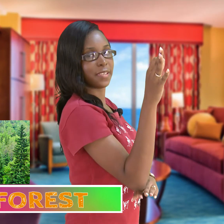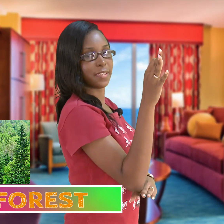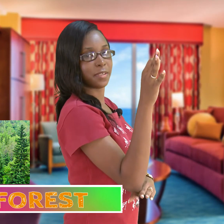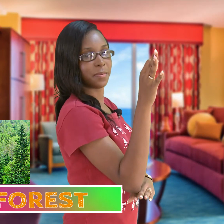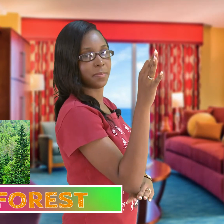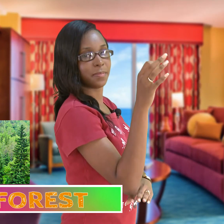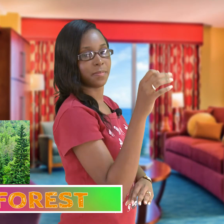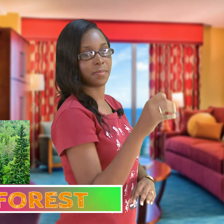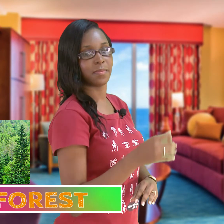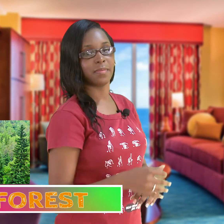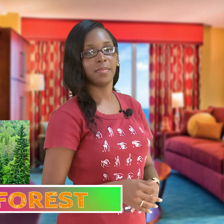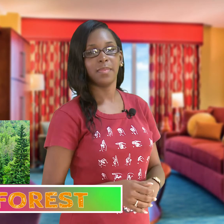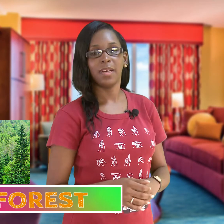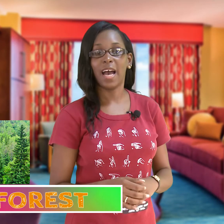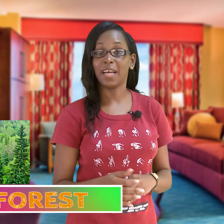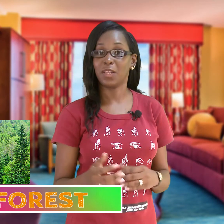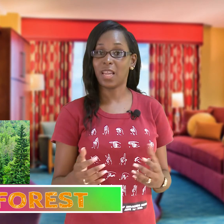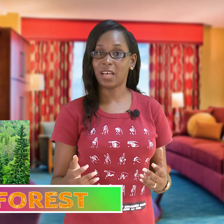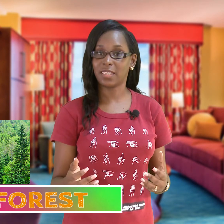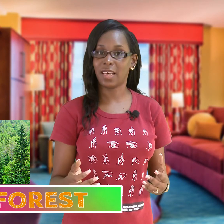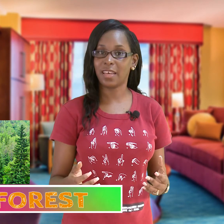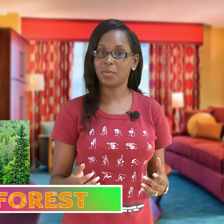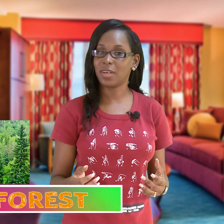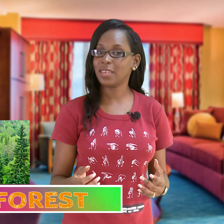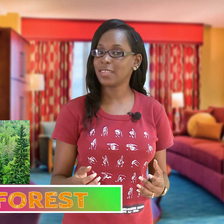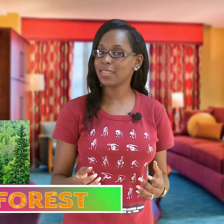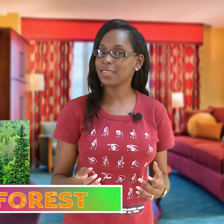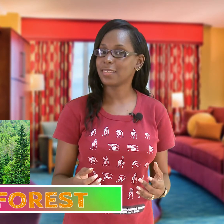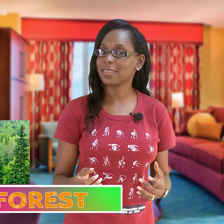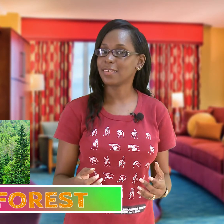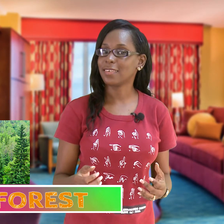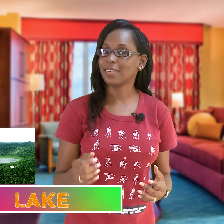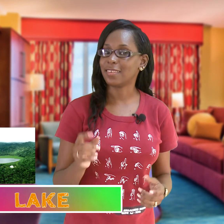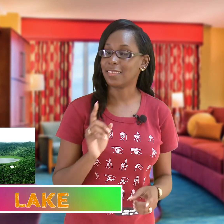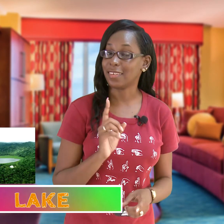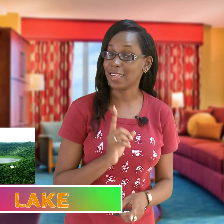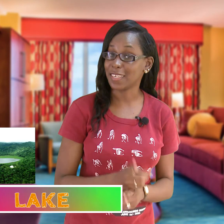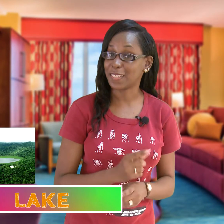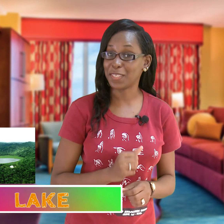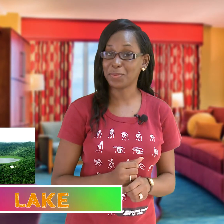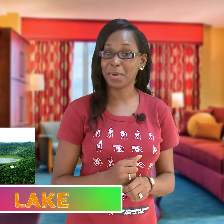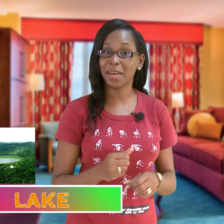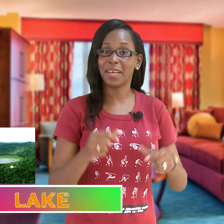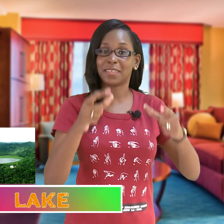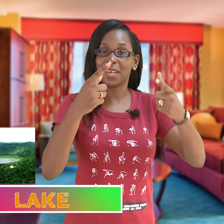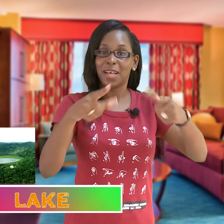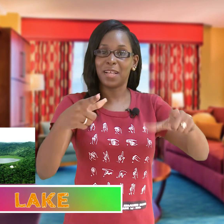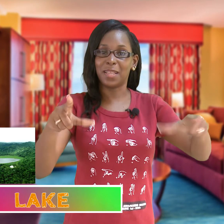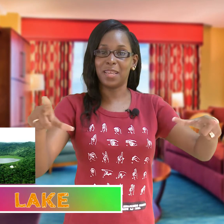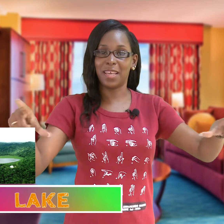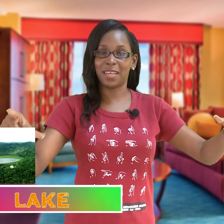Forest. And the last sign was, yes, that's right,